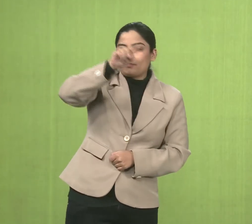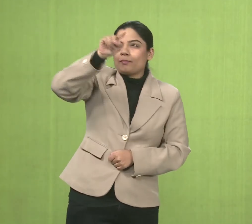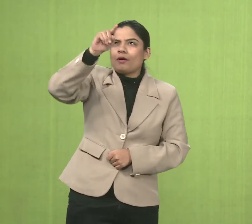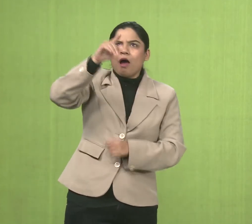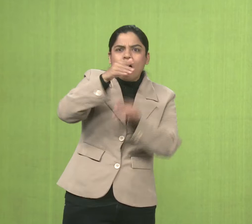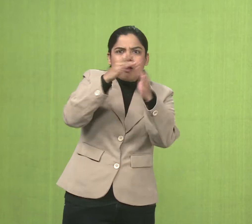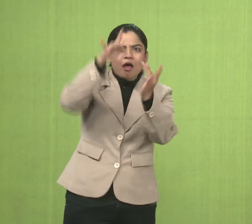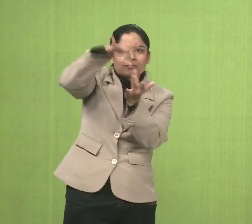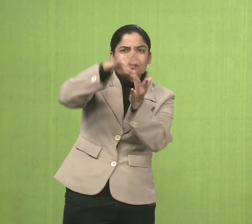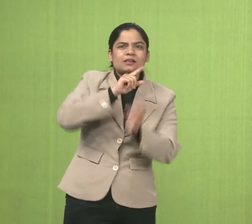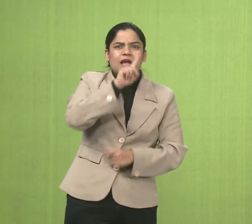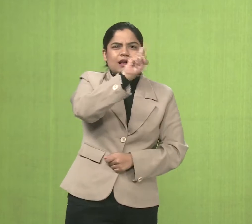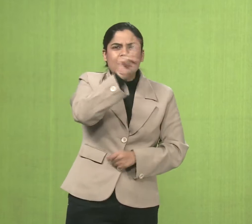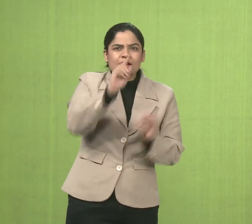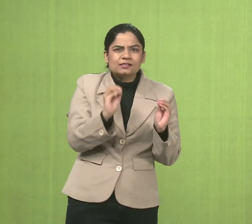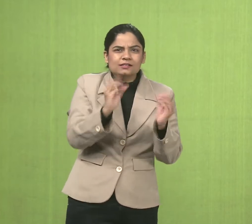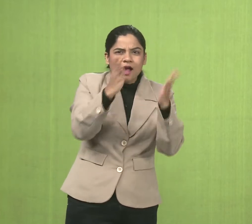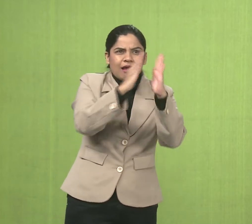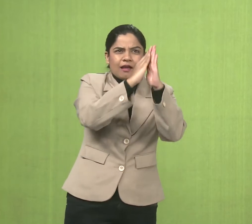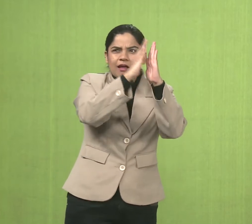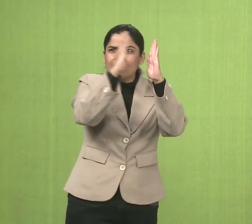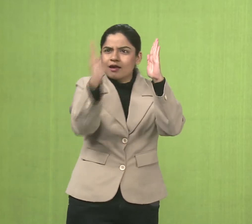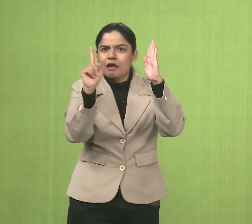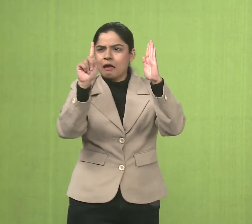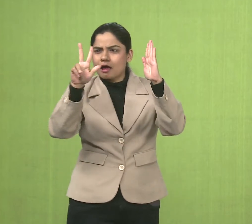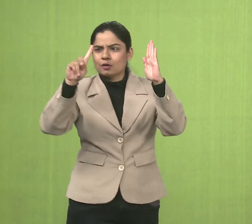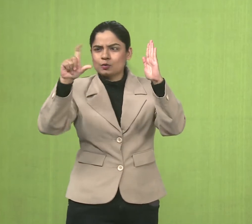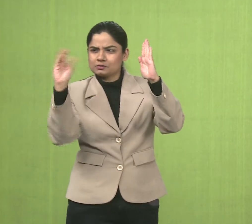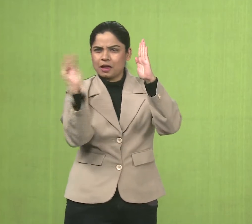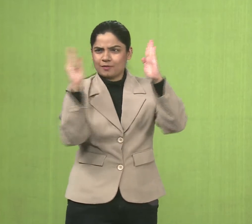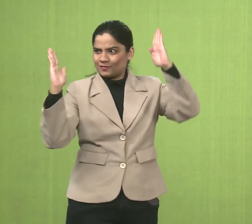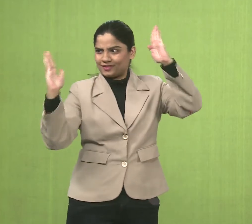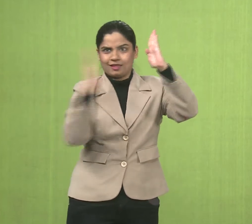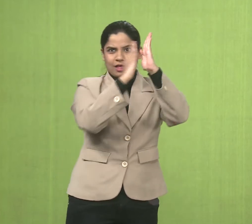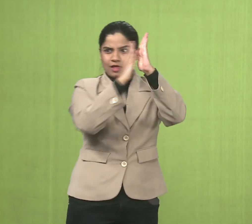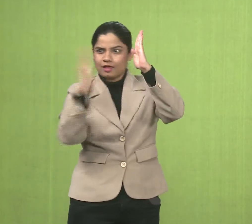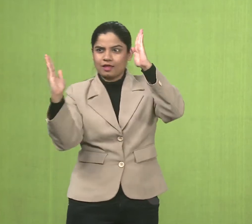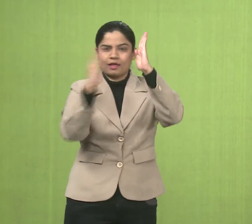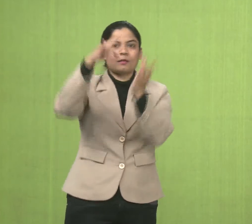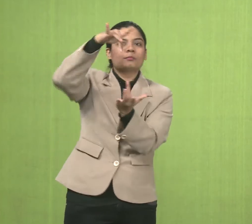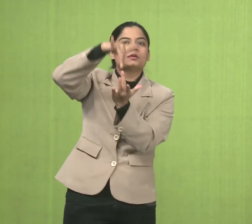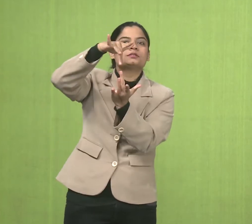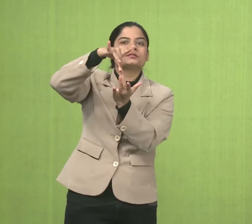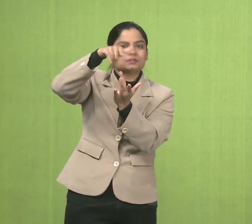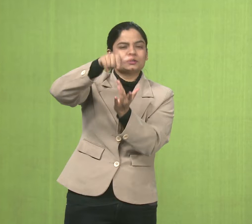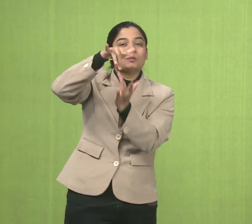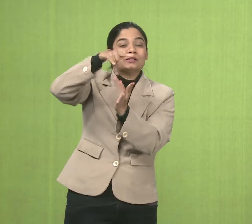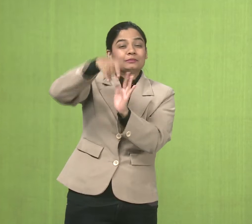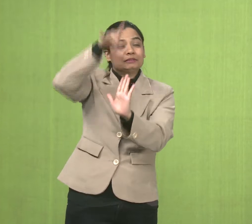between childhood and adulthood, starting 11 years to 18 to 19 years onwards. That's the age